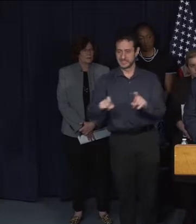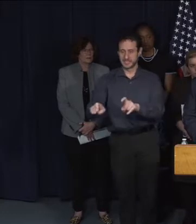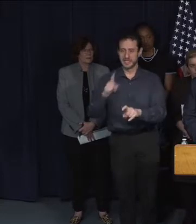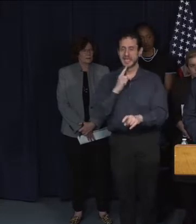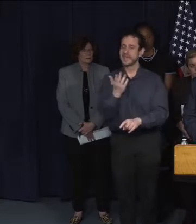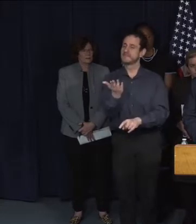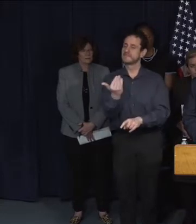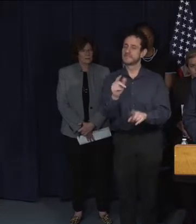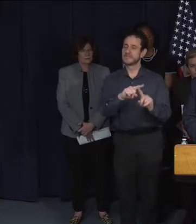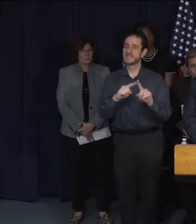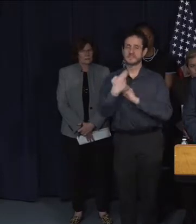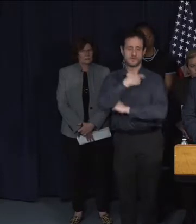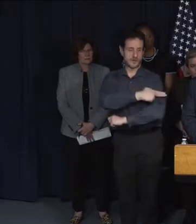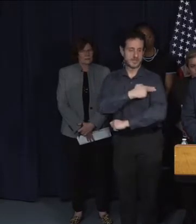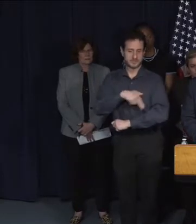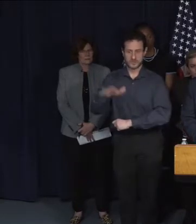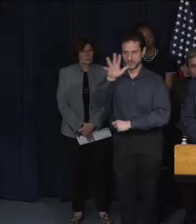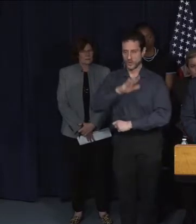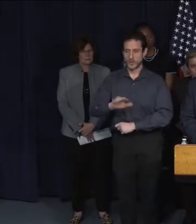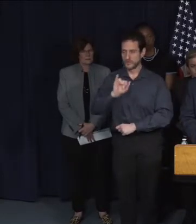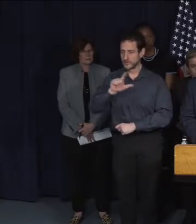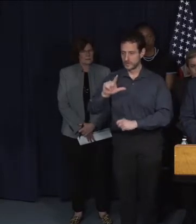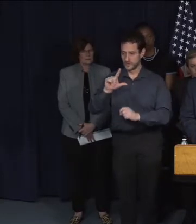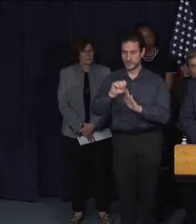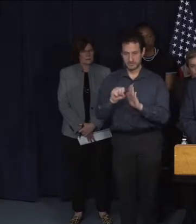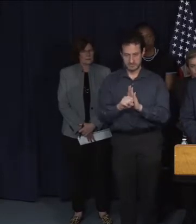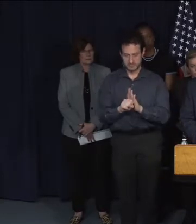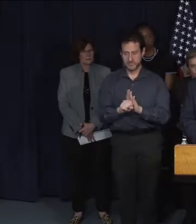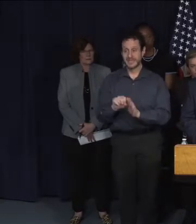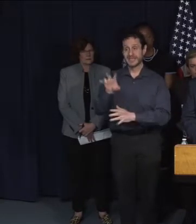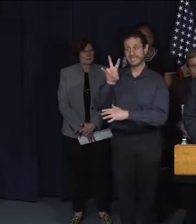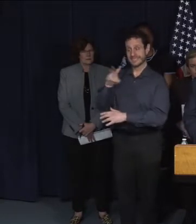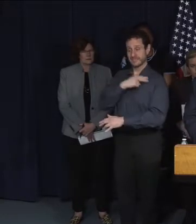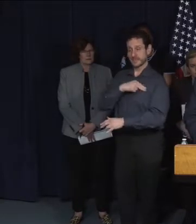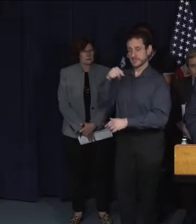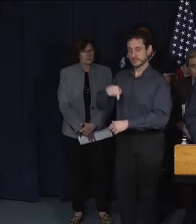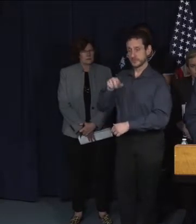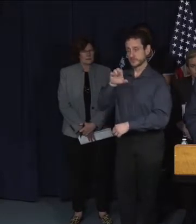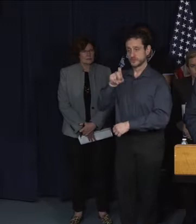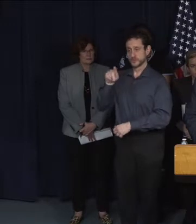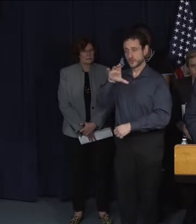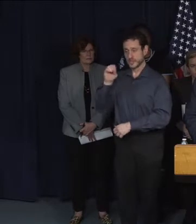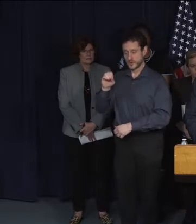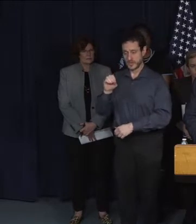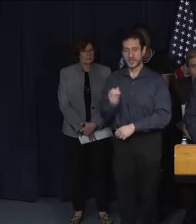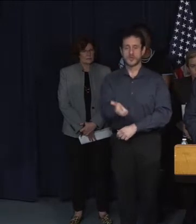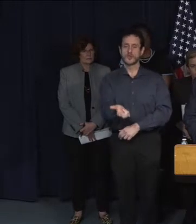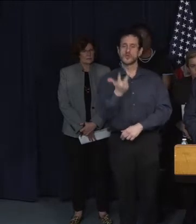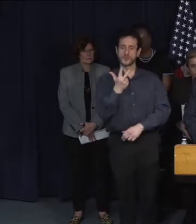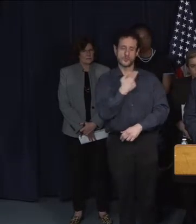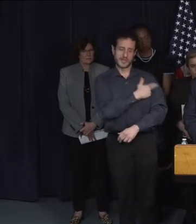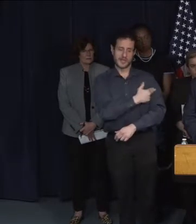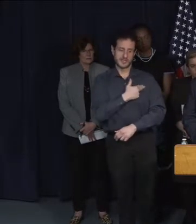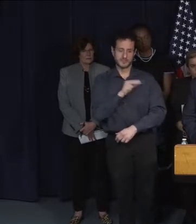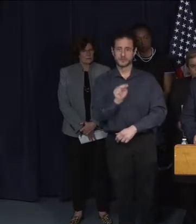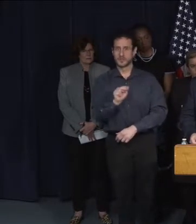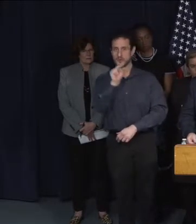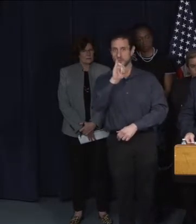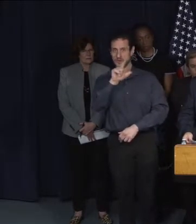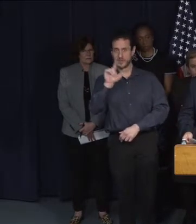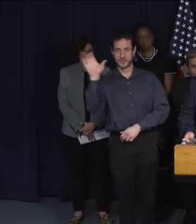15 hospitals statewide, 7 hospitals in Cook County, 3 hospitals in other areas of Northern